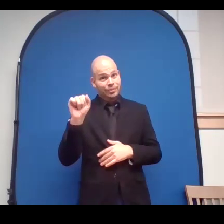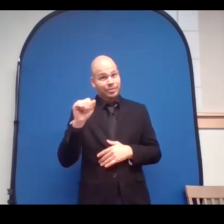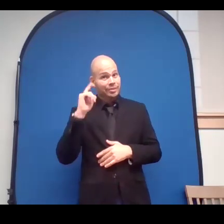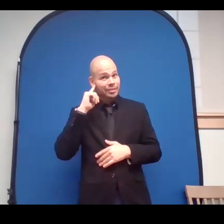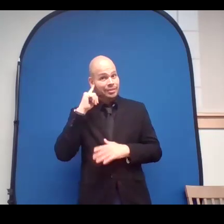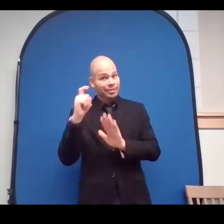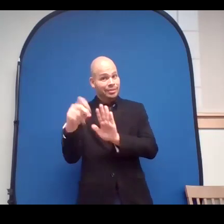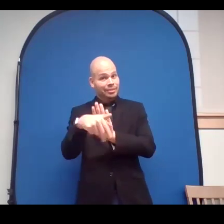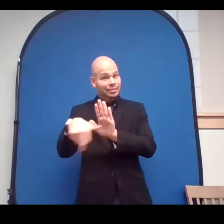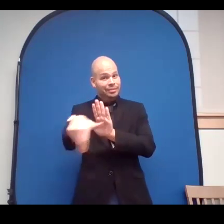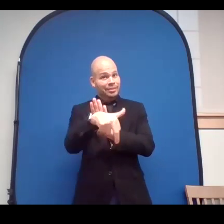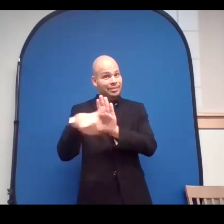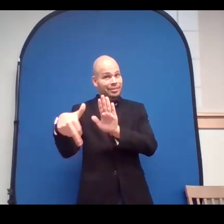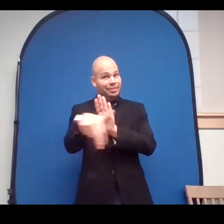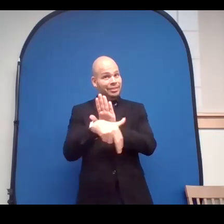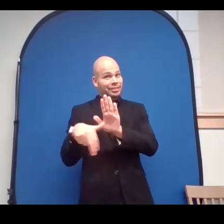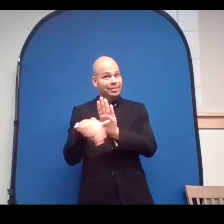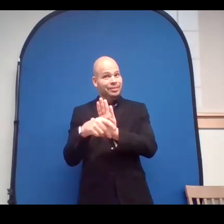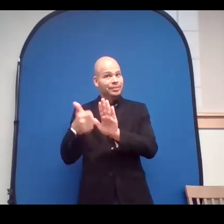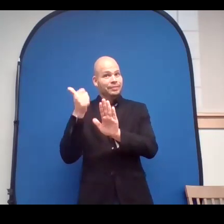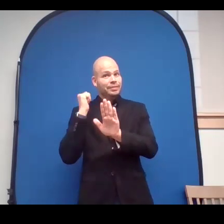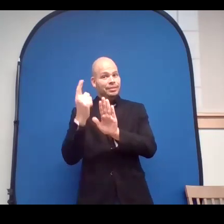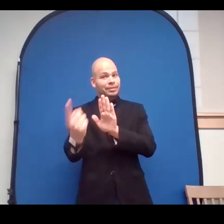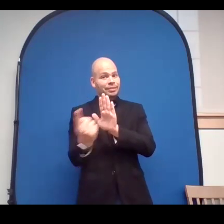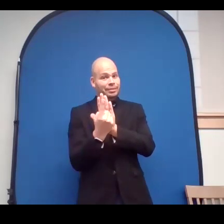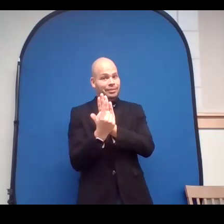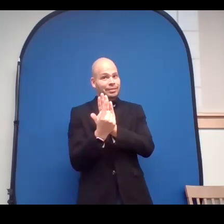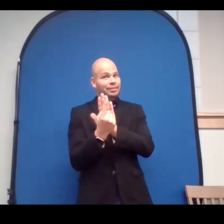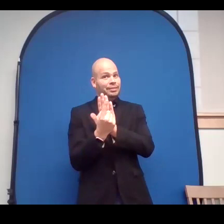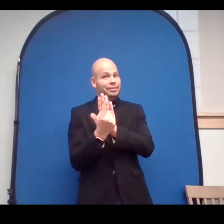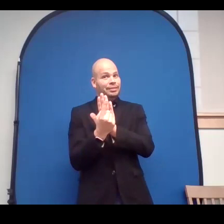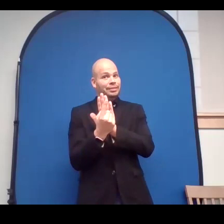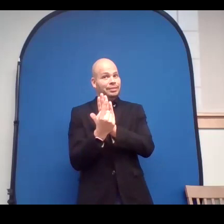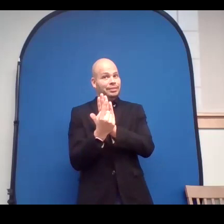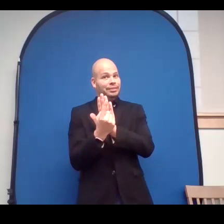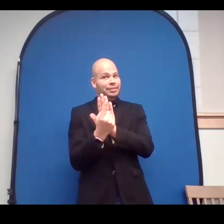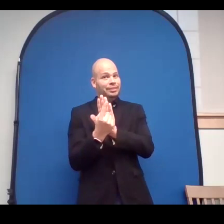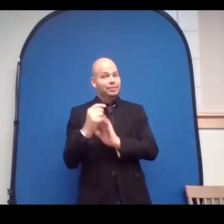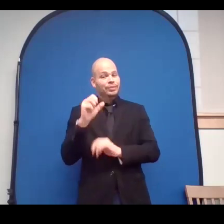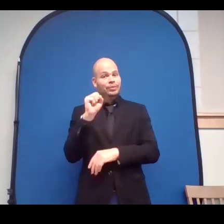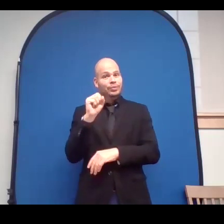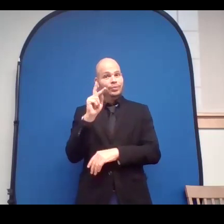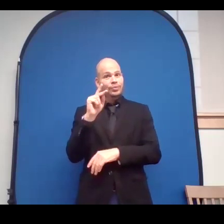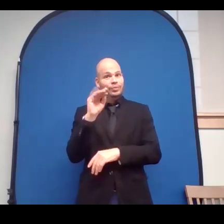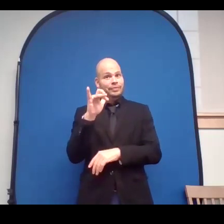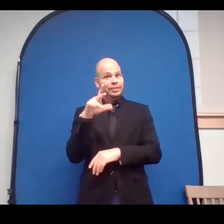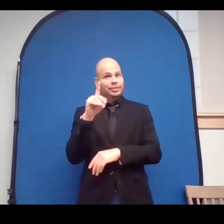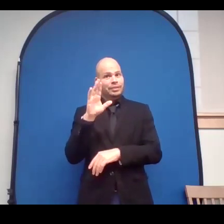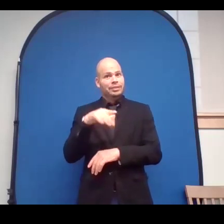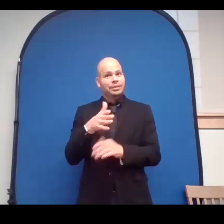refused to come to the door. And Sergeant Schofield had asked for a number for the next in command for the